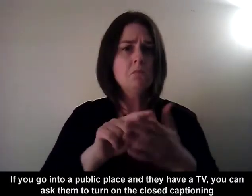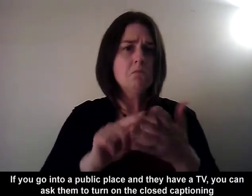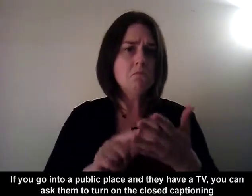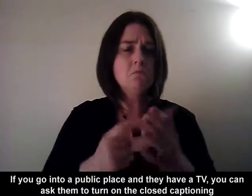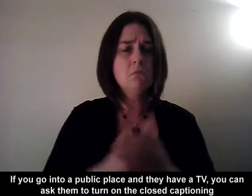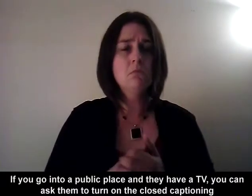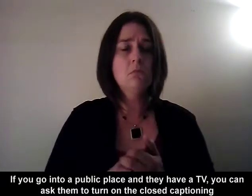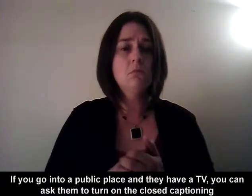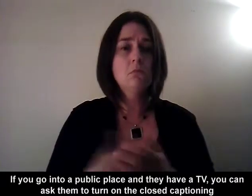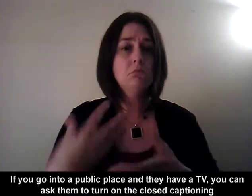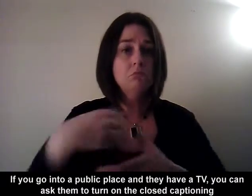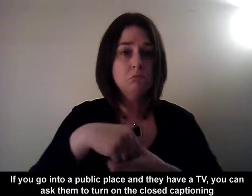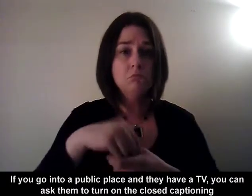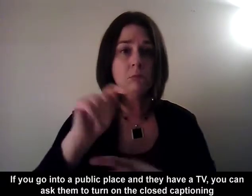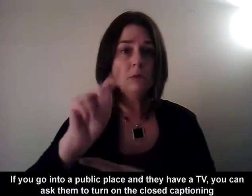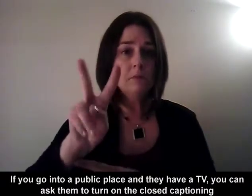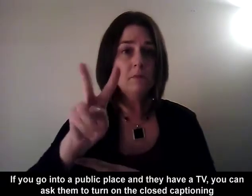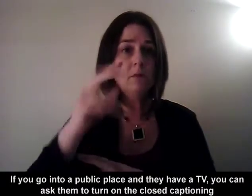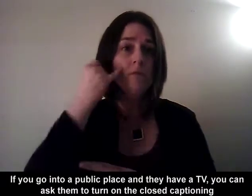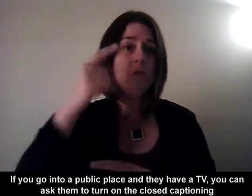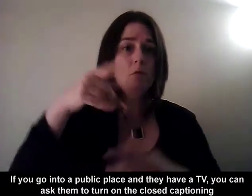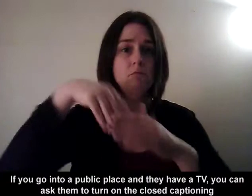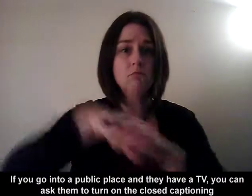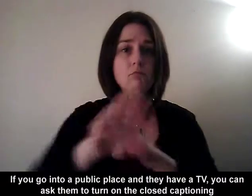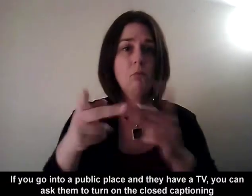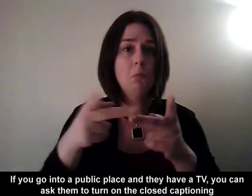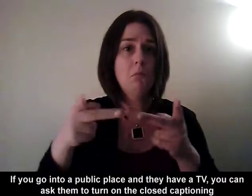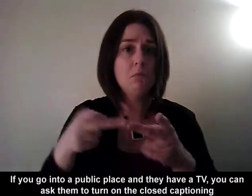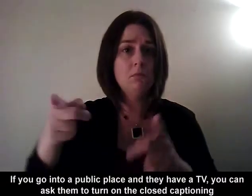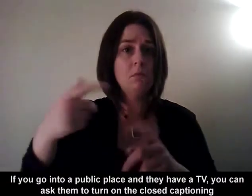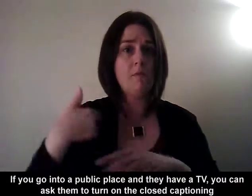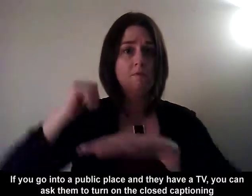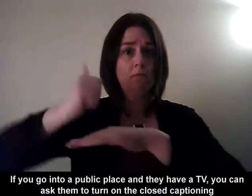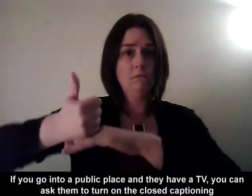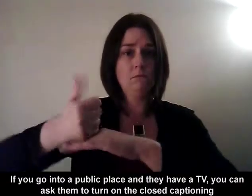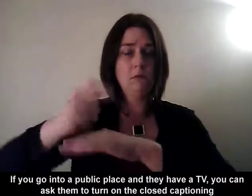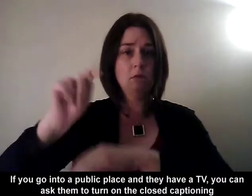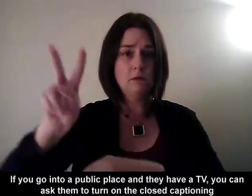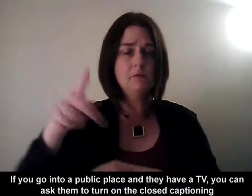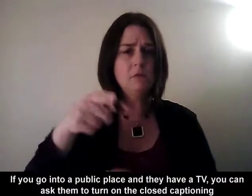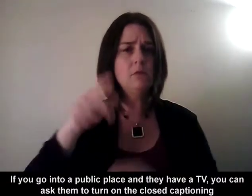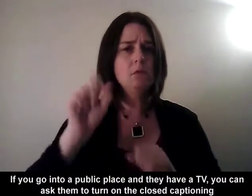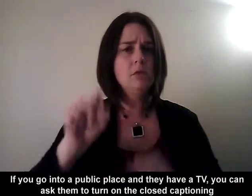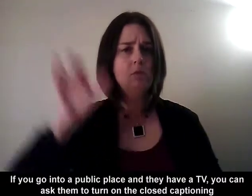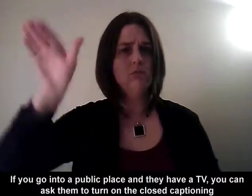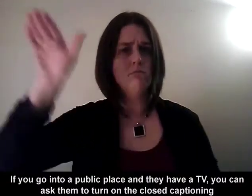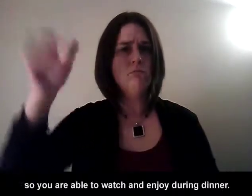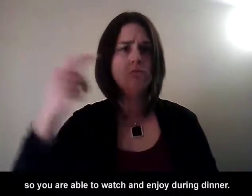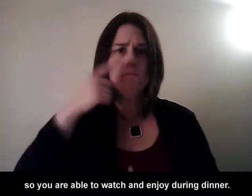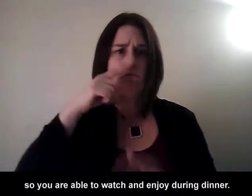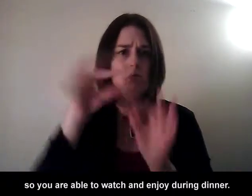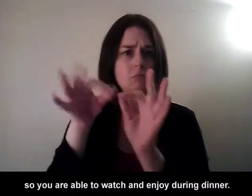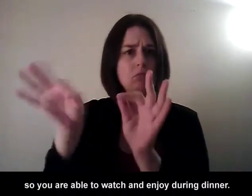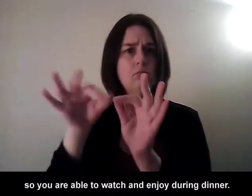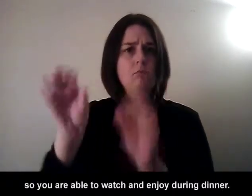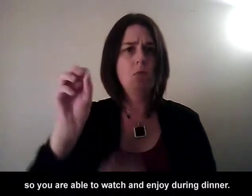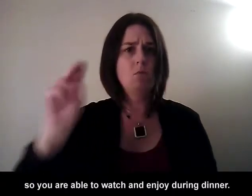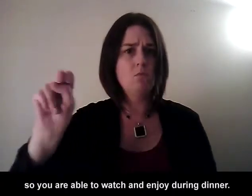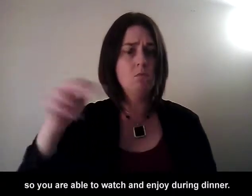If you go into a public place and they have a TV, you can ask them to turn on the closed captioning so you are able to